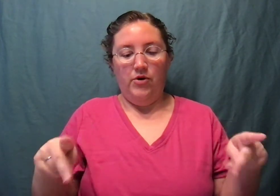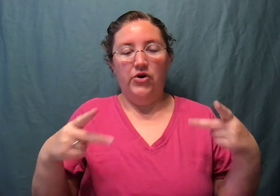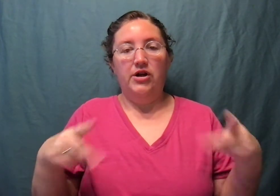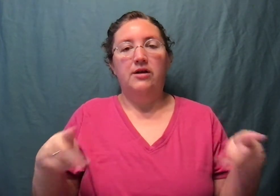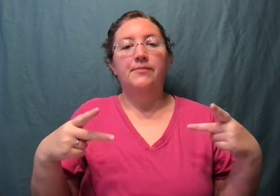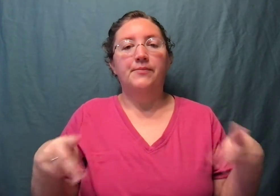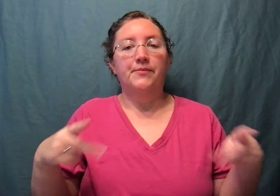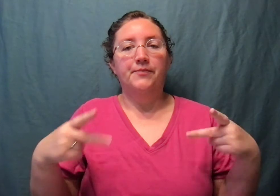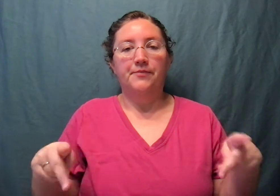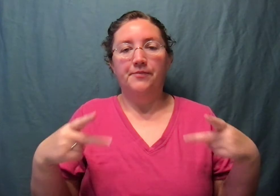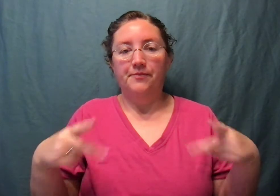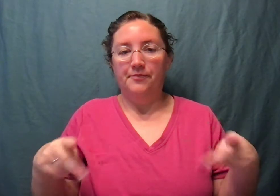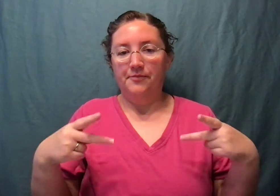Party.